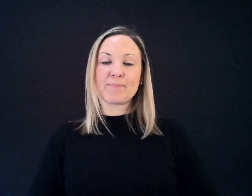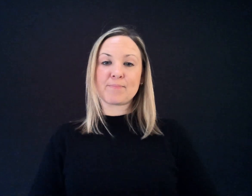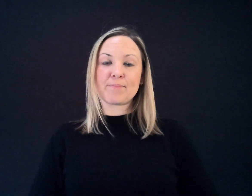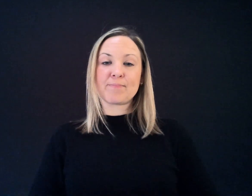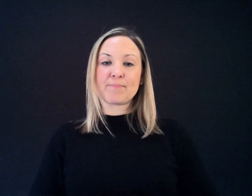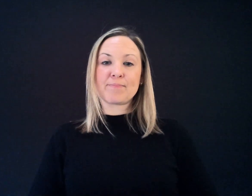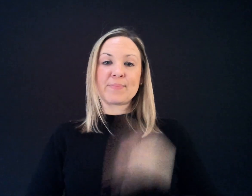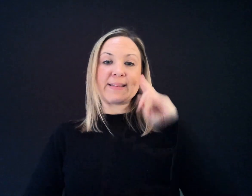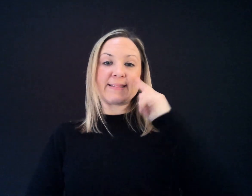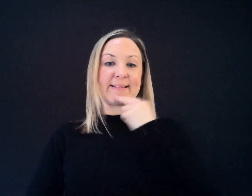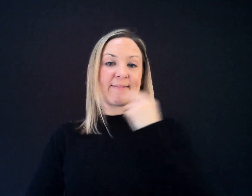Deafblind West Australians.